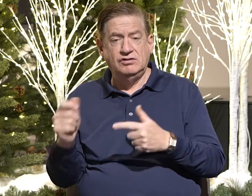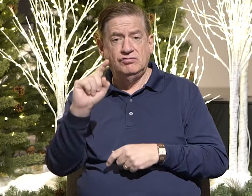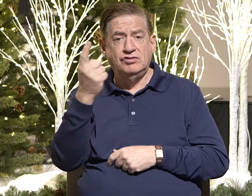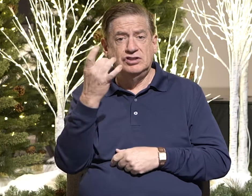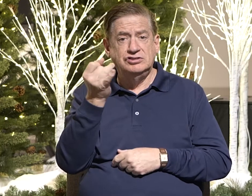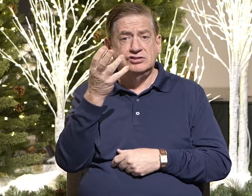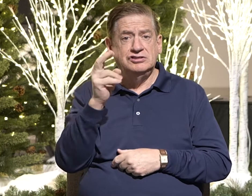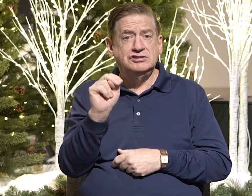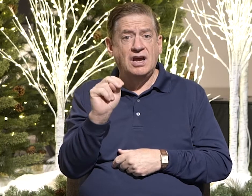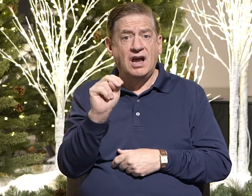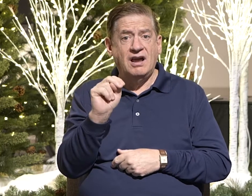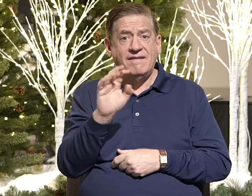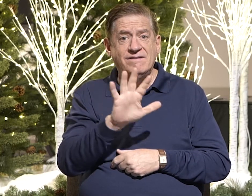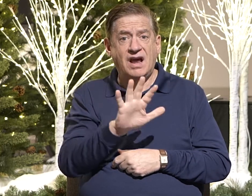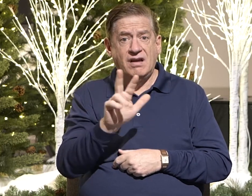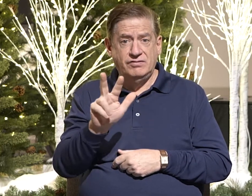.3